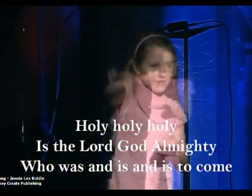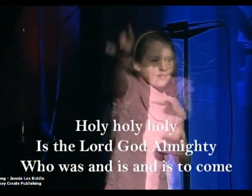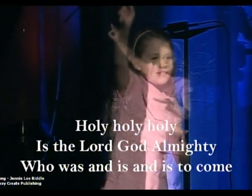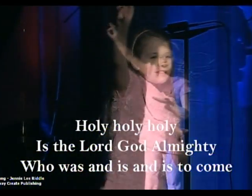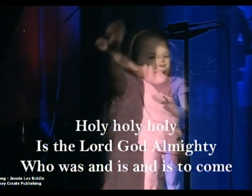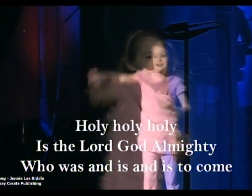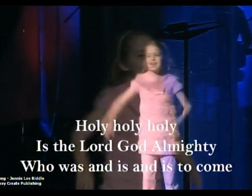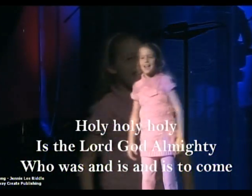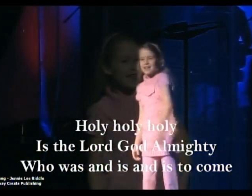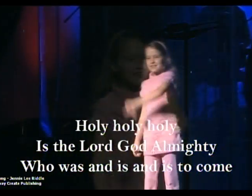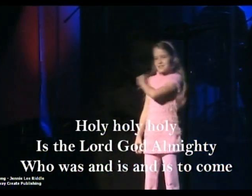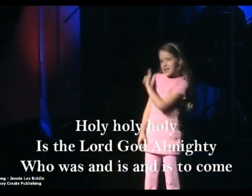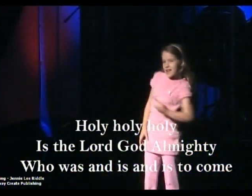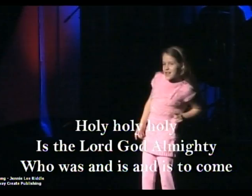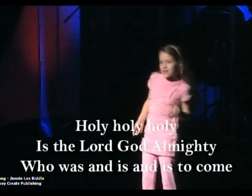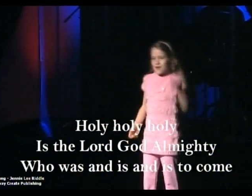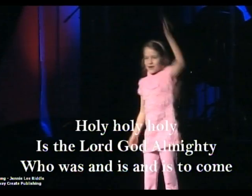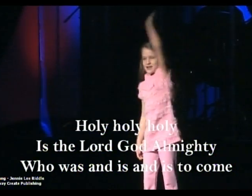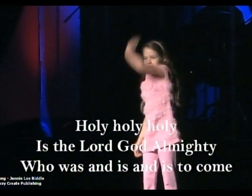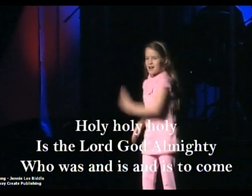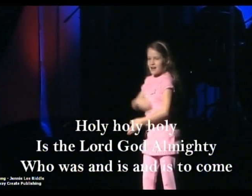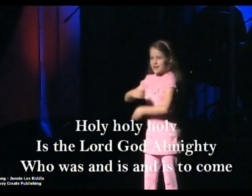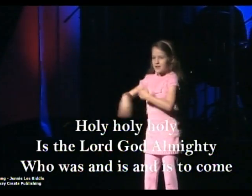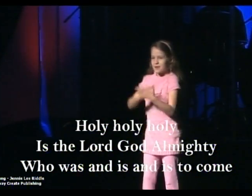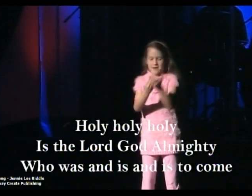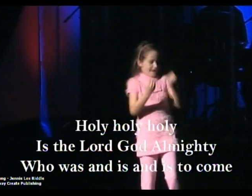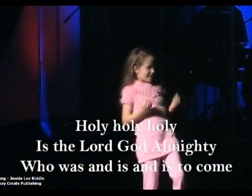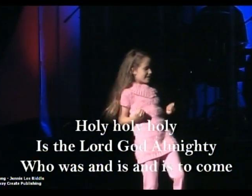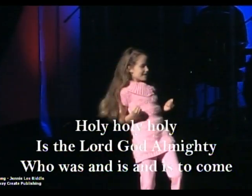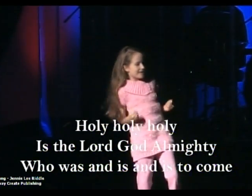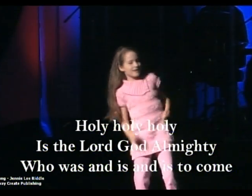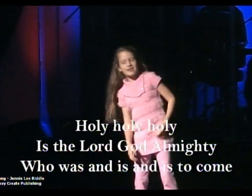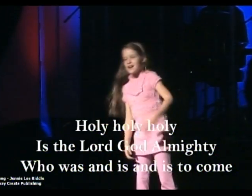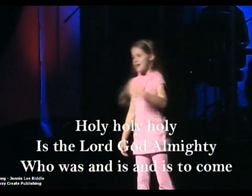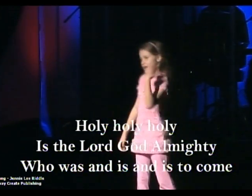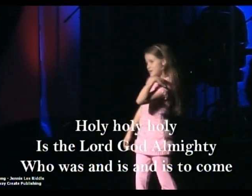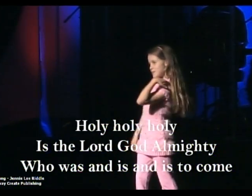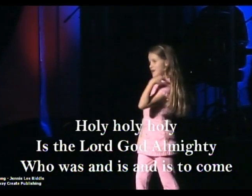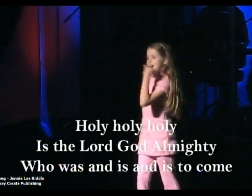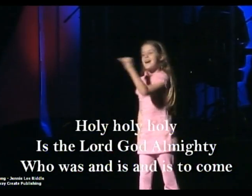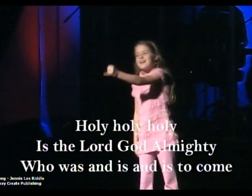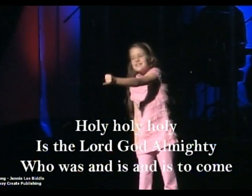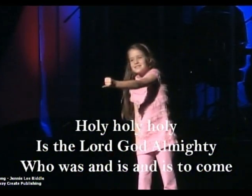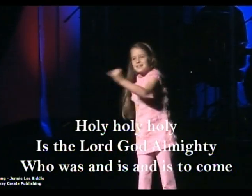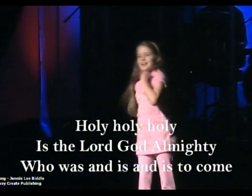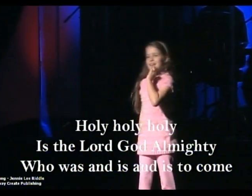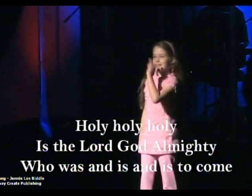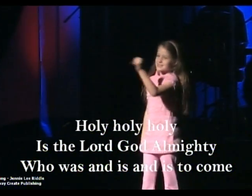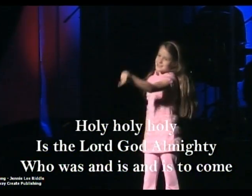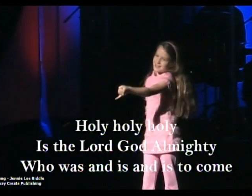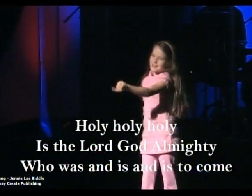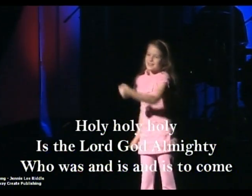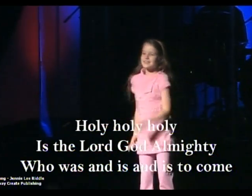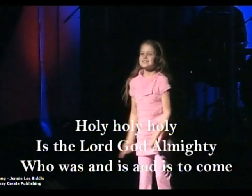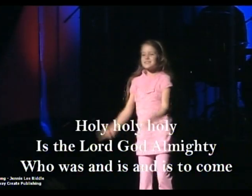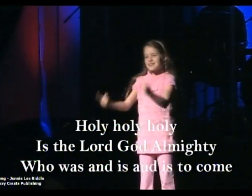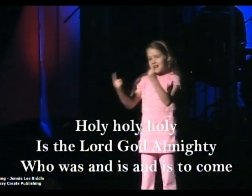is the Lord God Almighty. Who was and is and is to